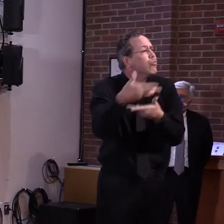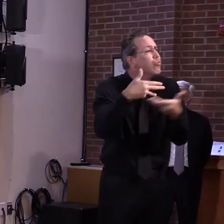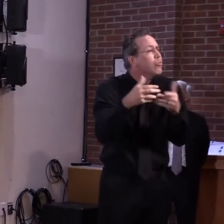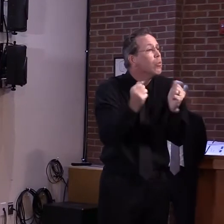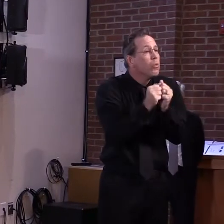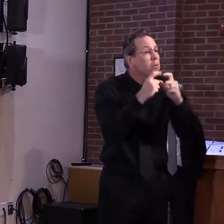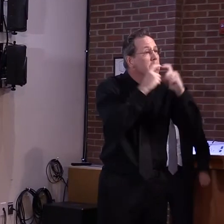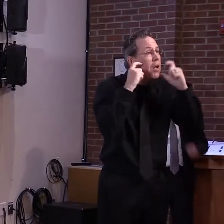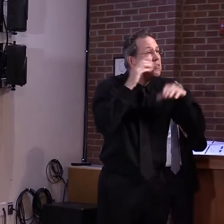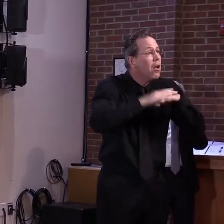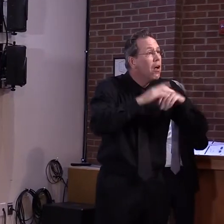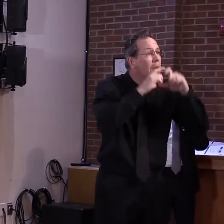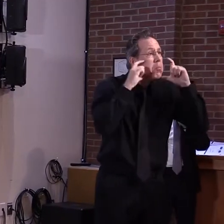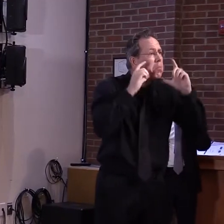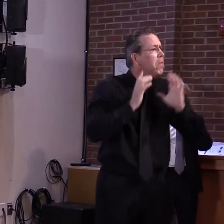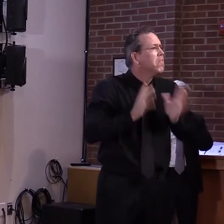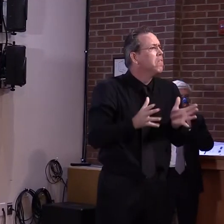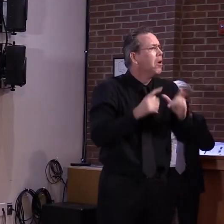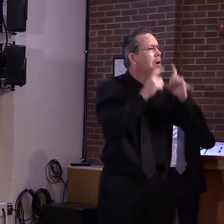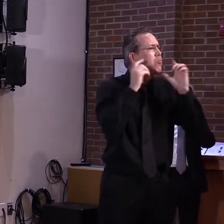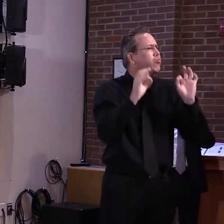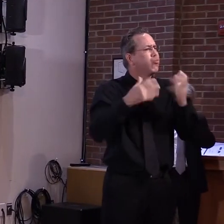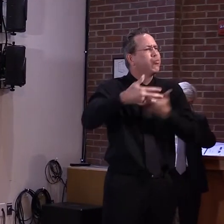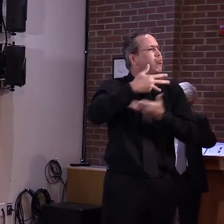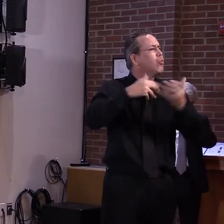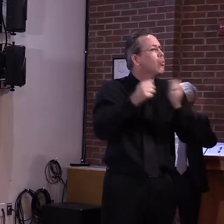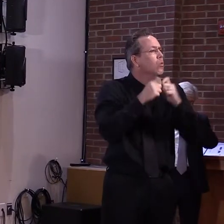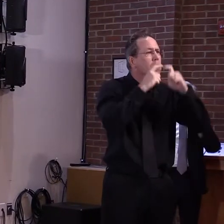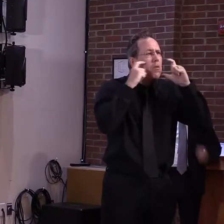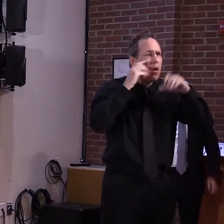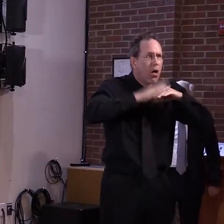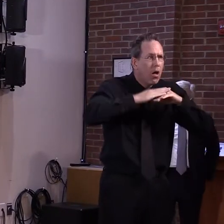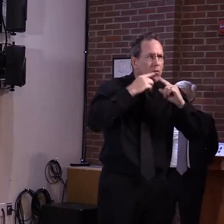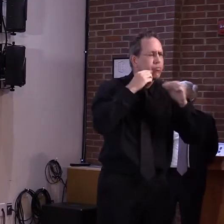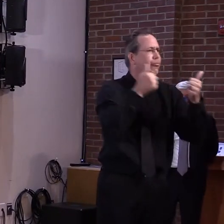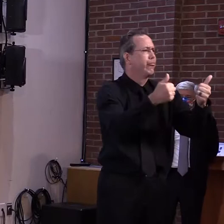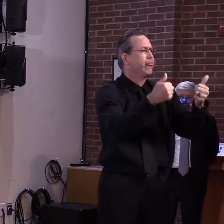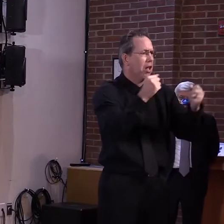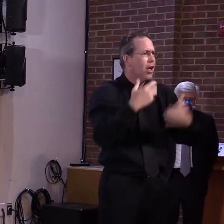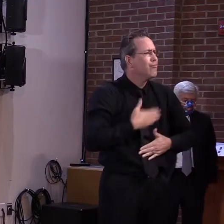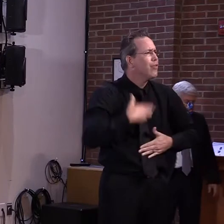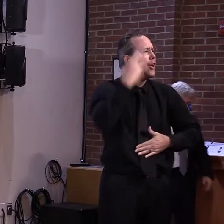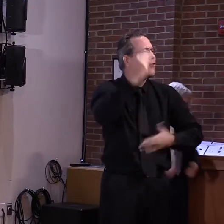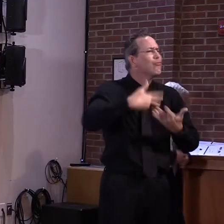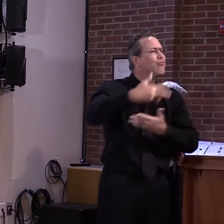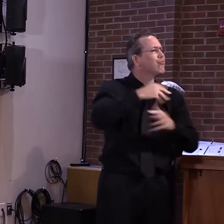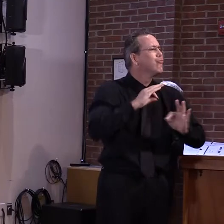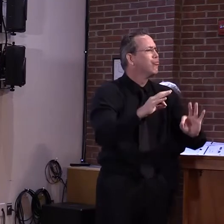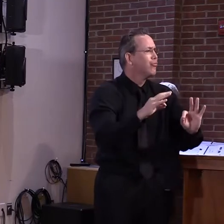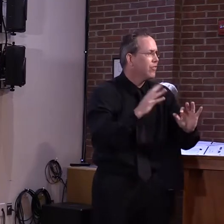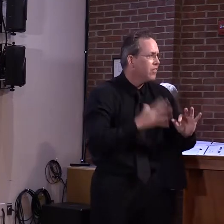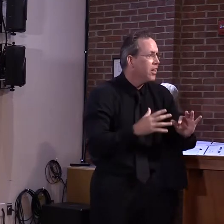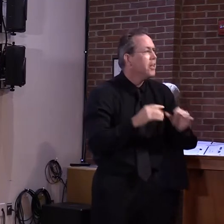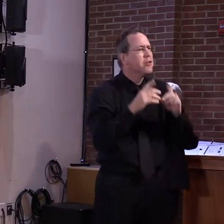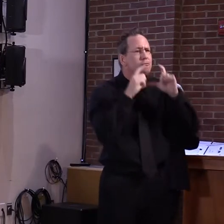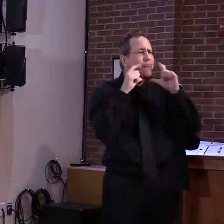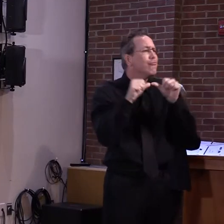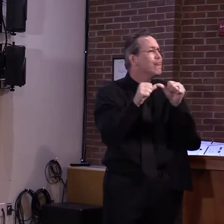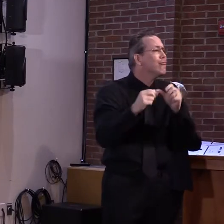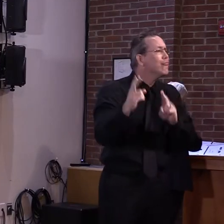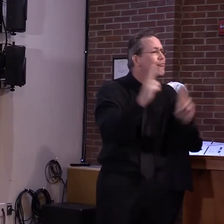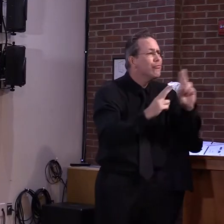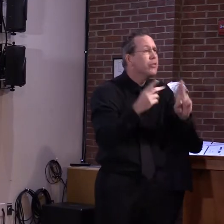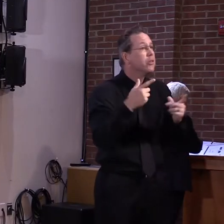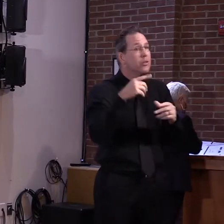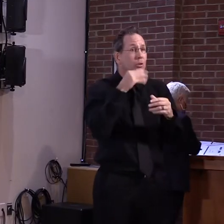the safest way to celebrate this weekend. Staying vigilant is more important than ever with our schools opening next